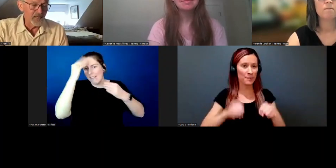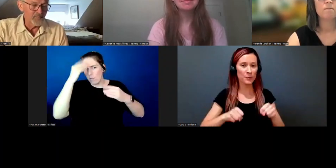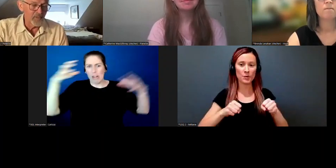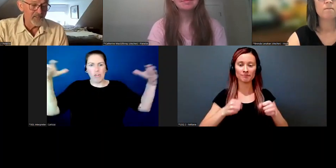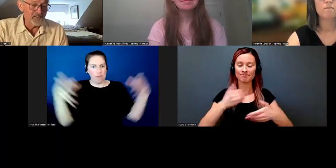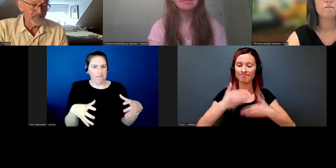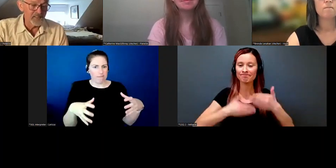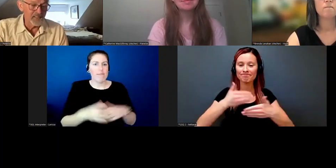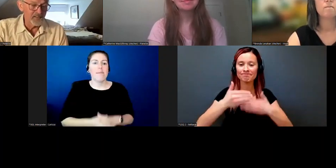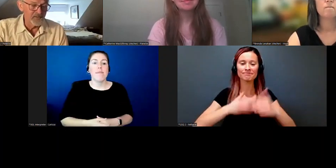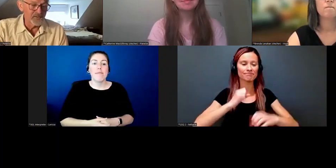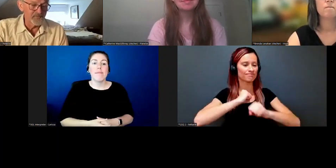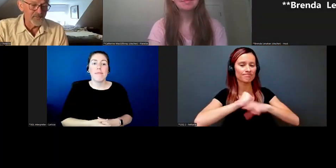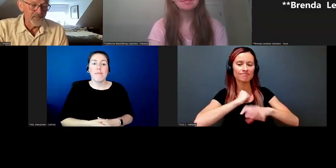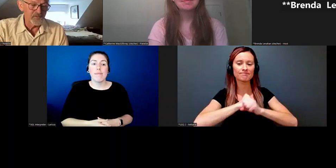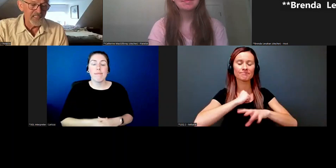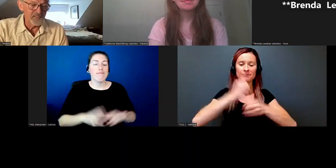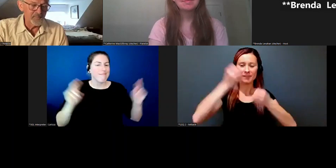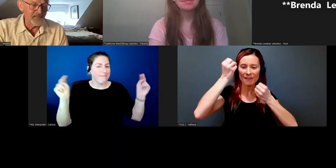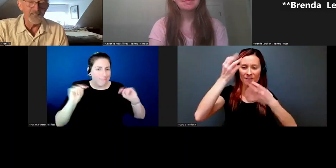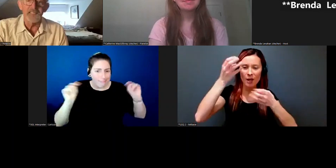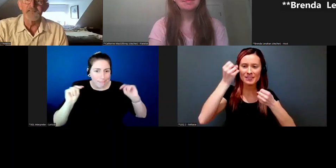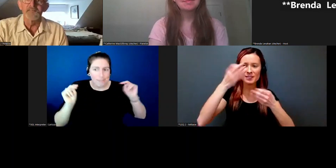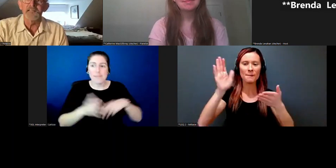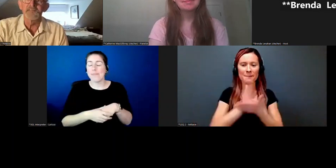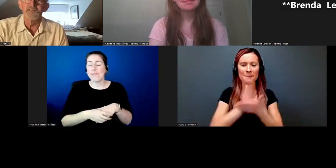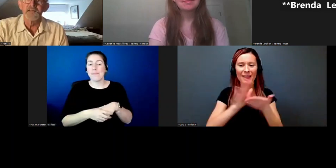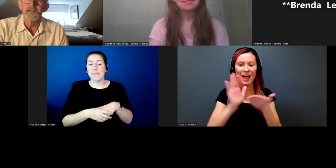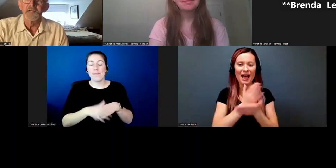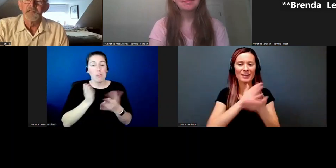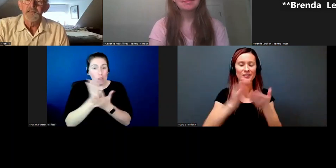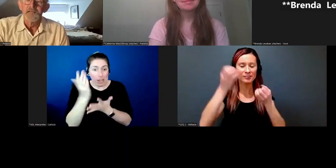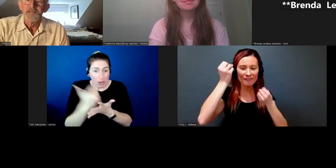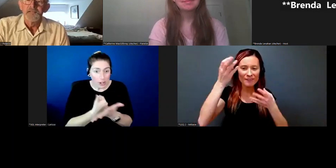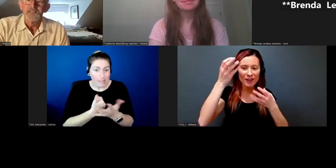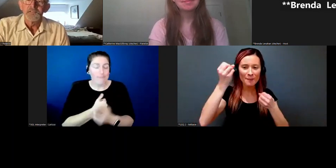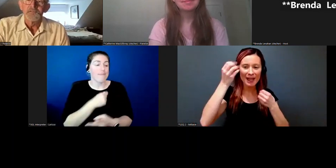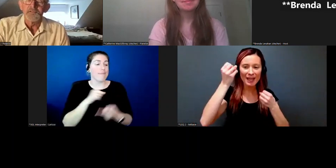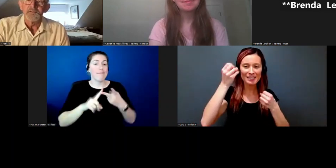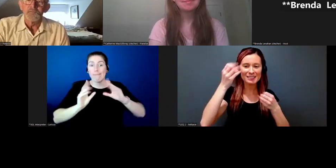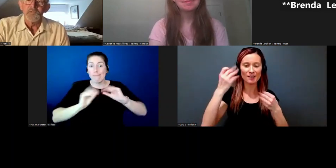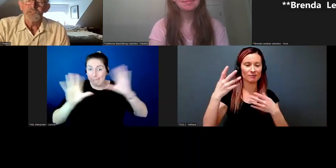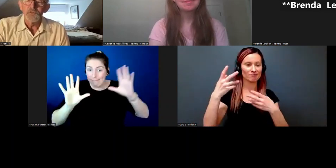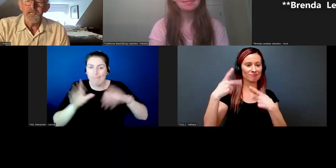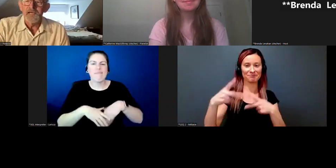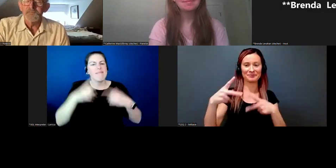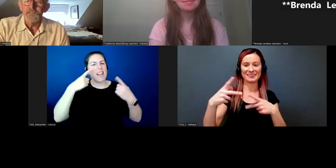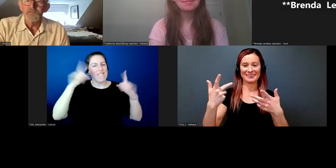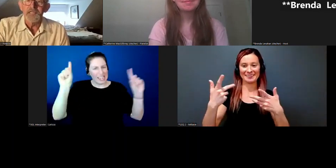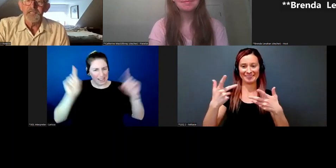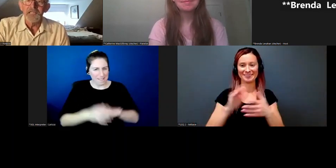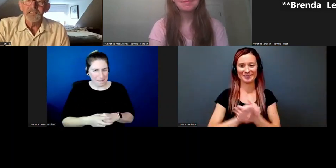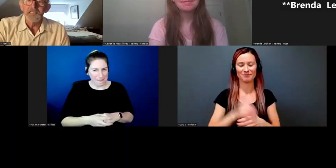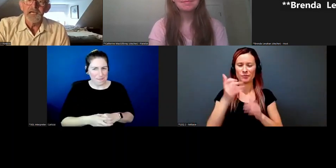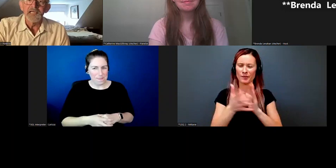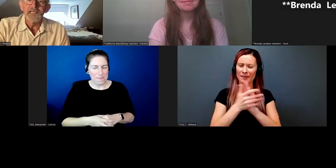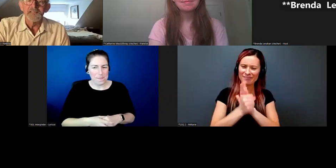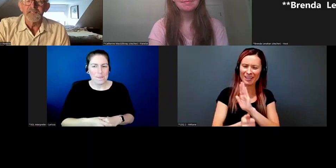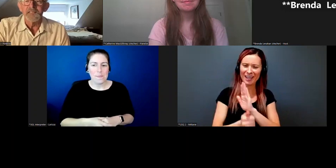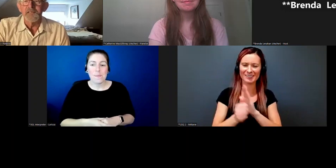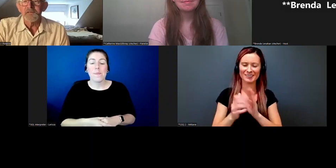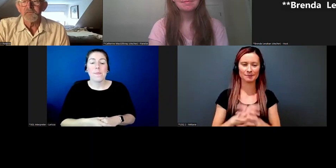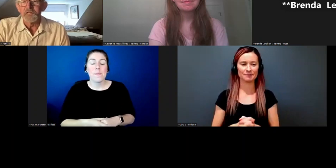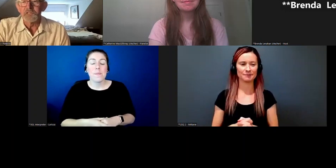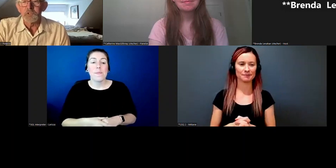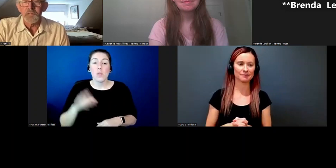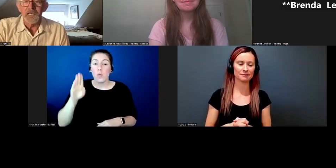is nonpartisan, inclusive, transparent, and effective. So we sort of have to, like Brenda and I and